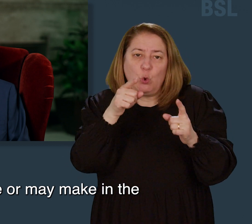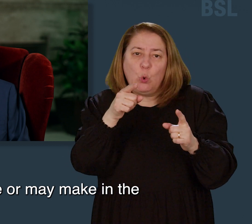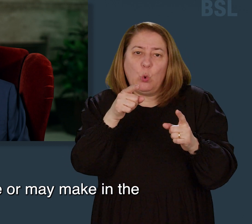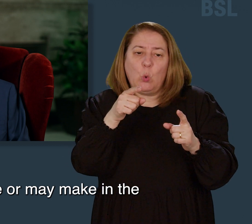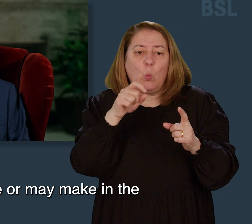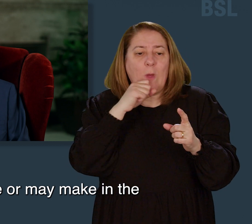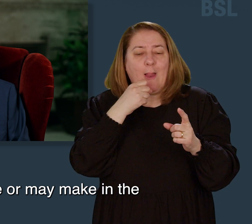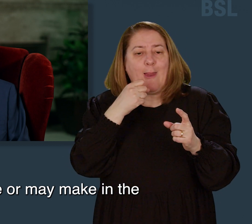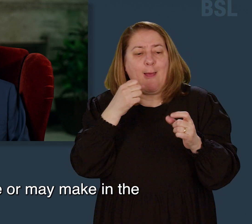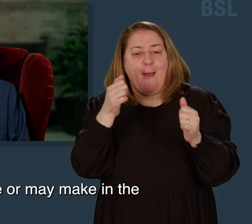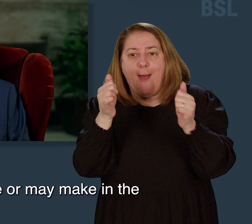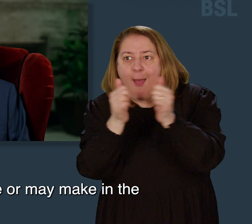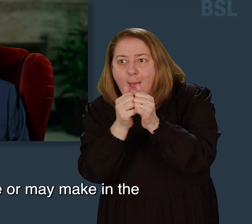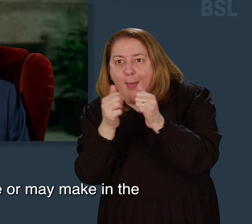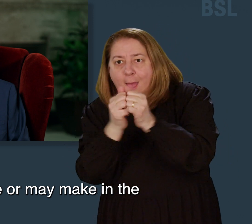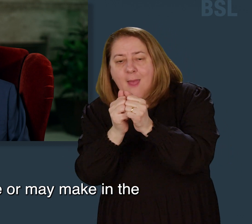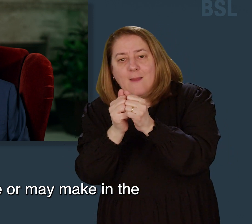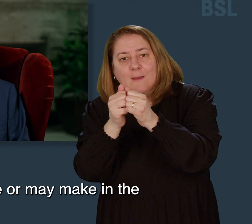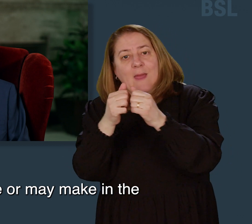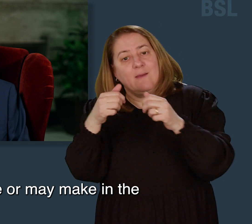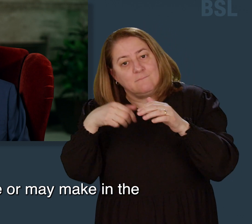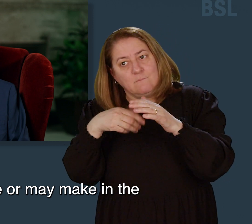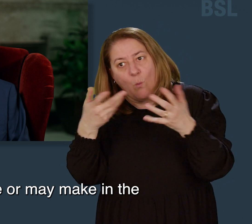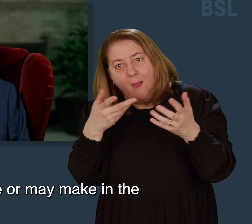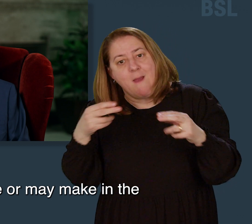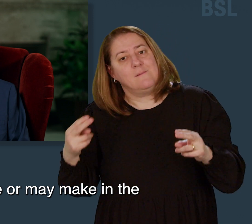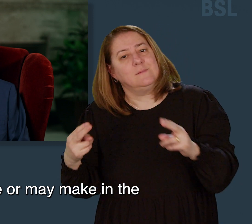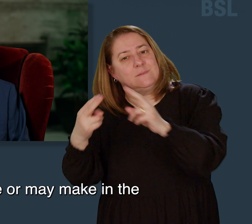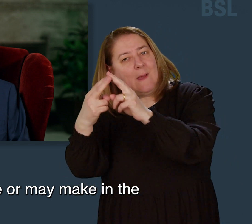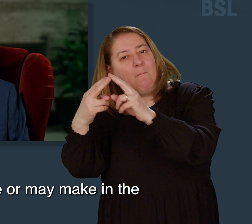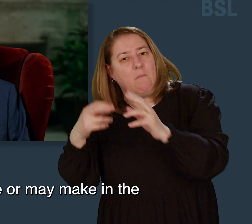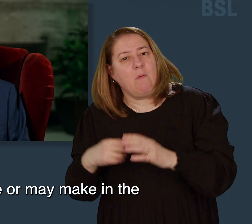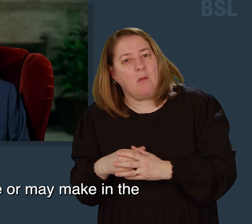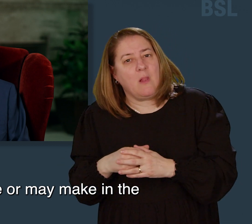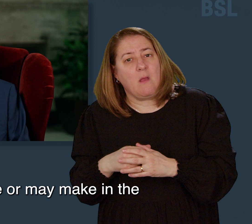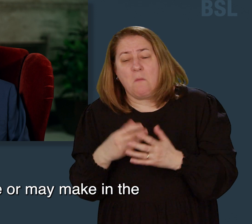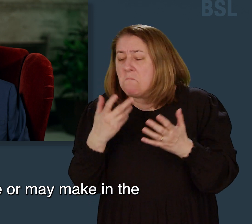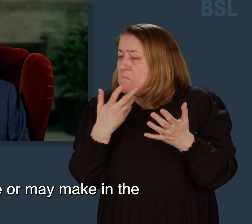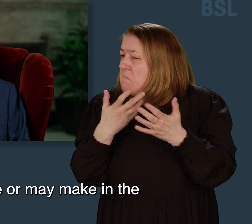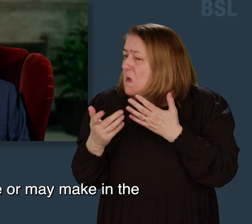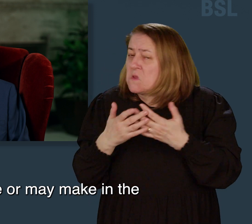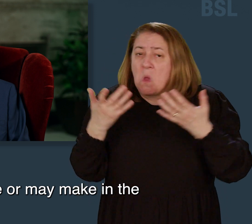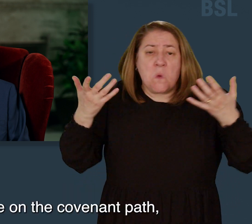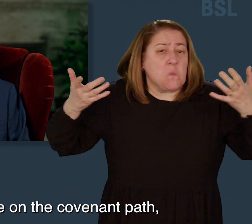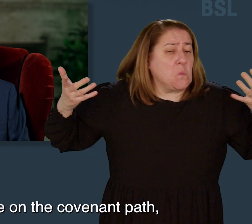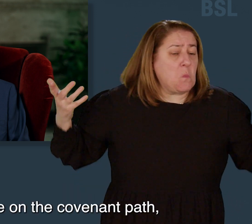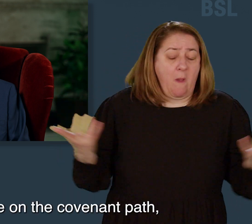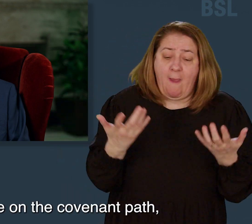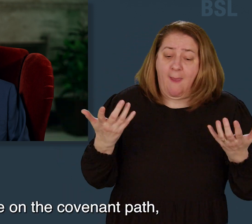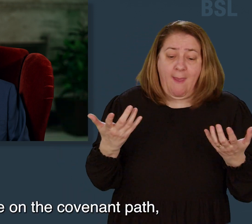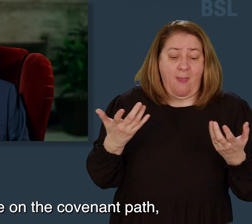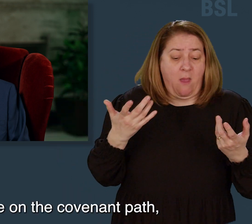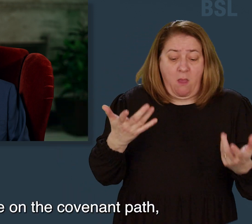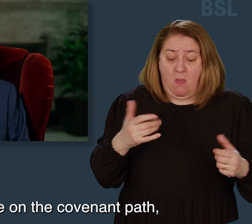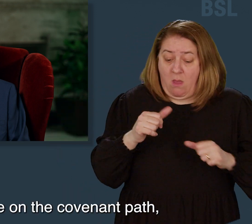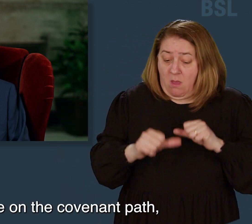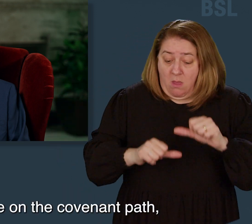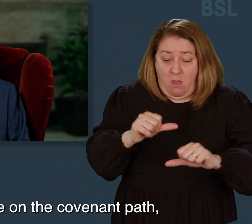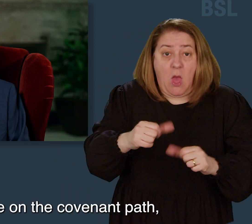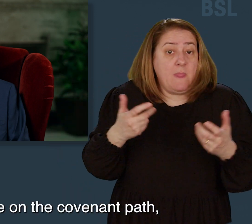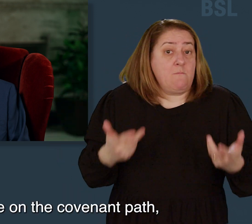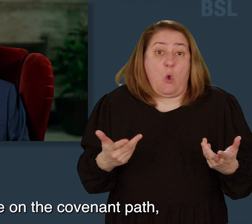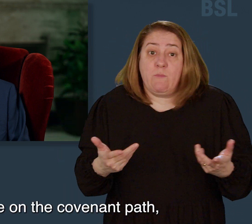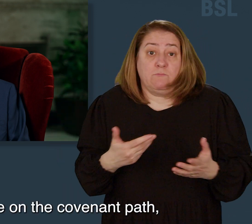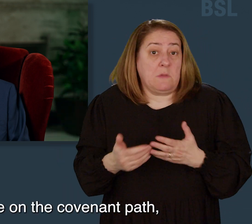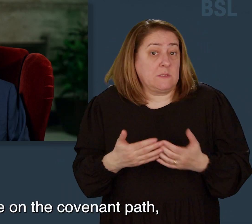covenants you make or may make in the temple. No matter where you are on the